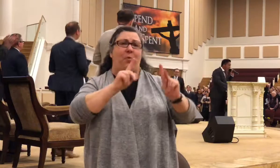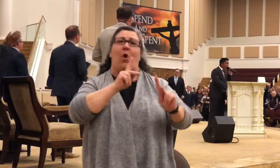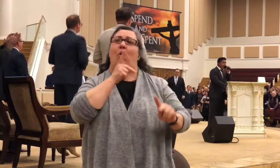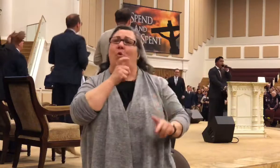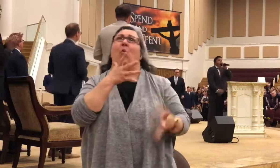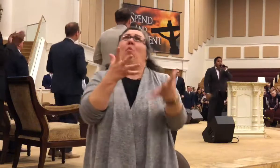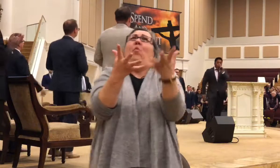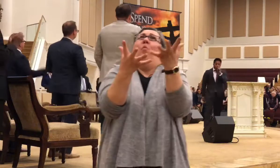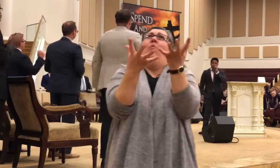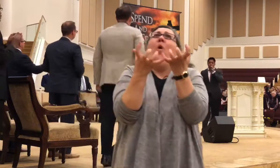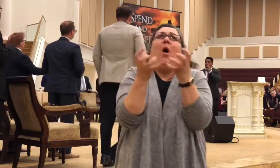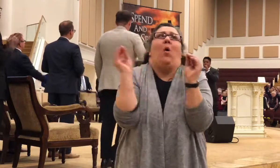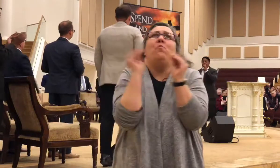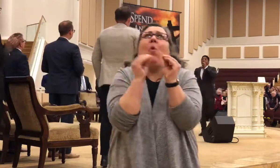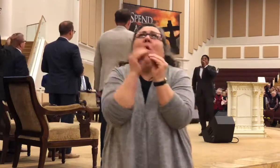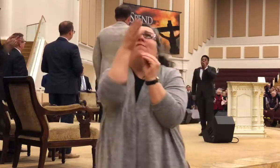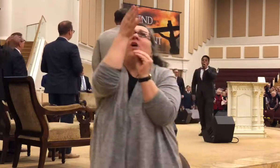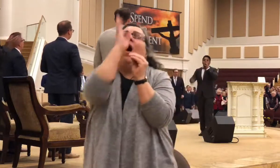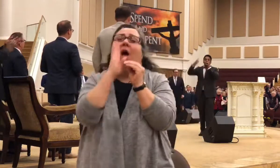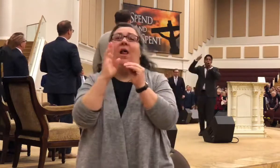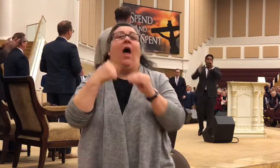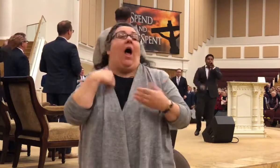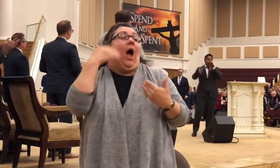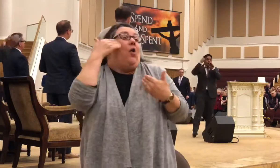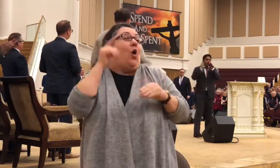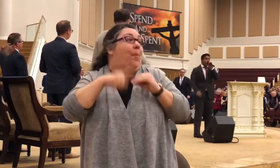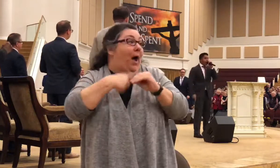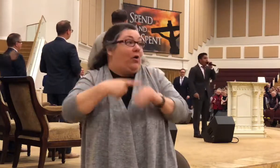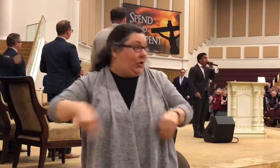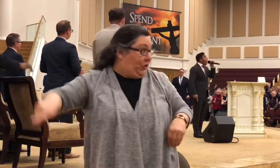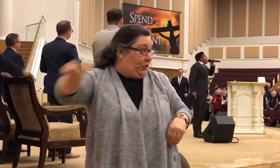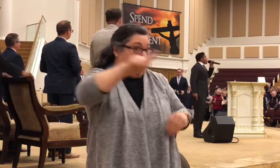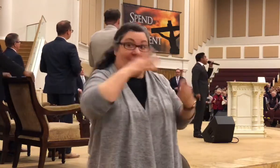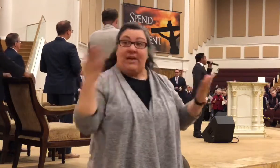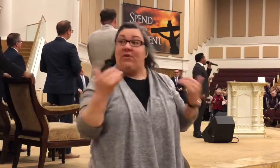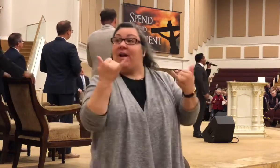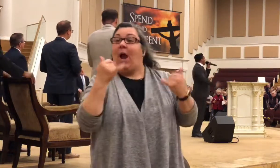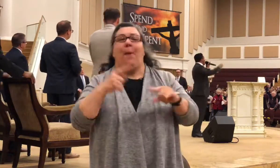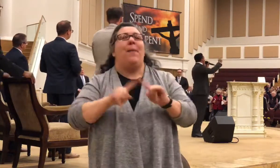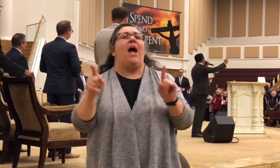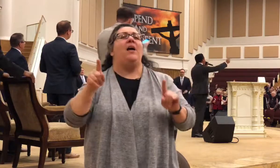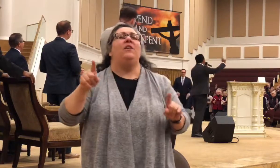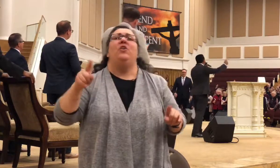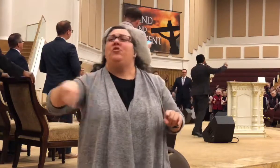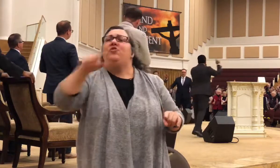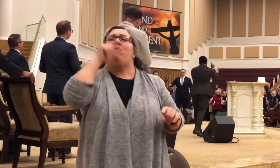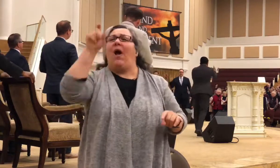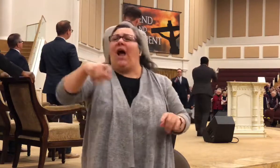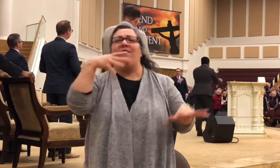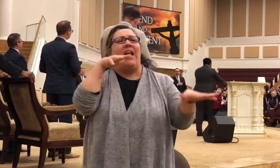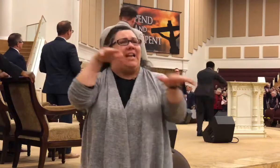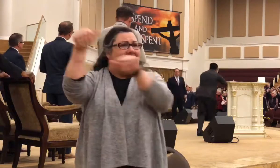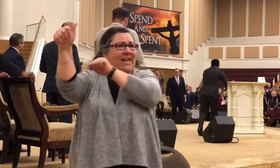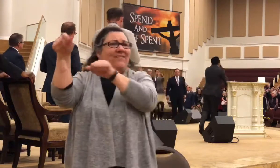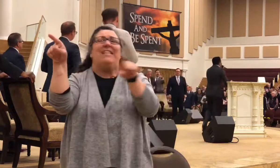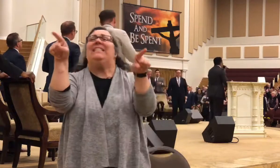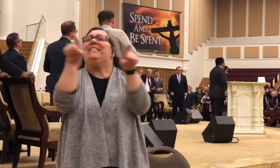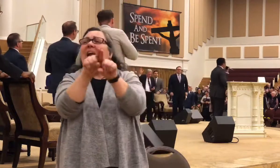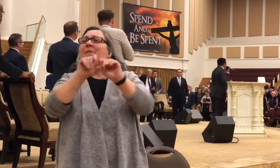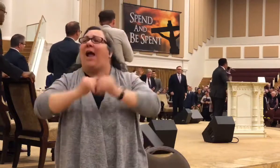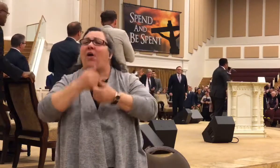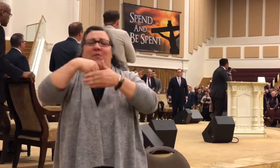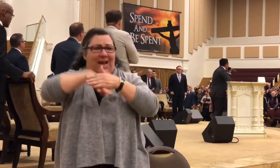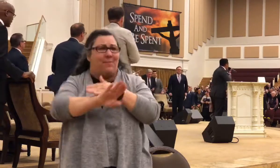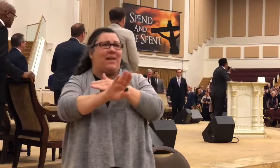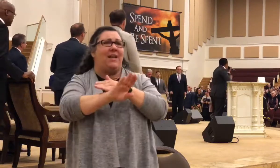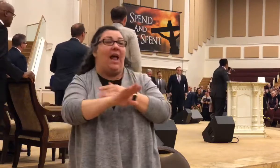that desired more of God. I don't know about you here today, but you don't have to walk out of this place the same. Hell